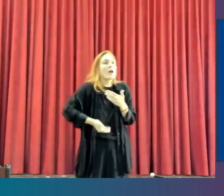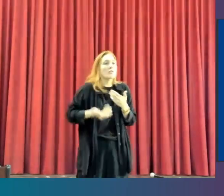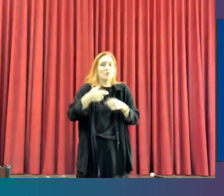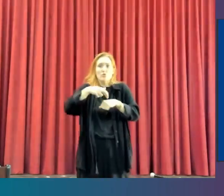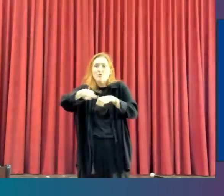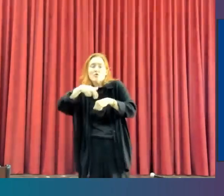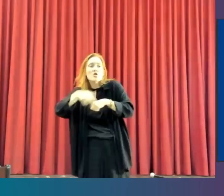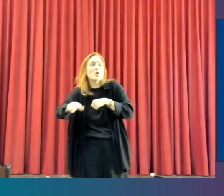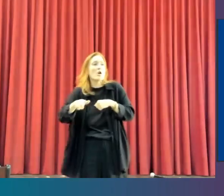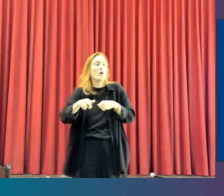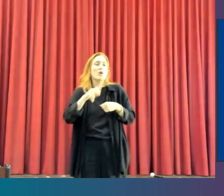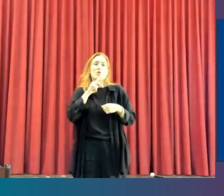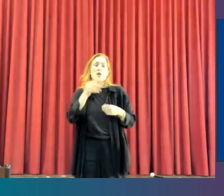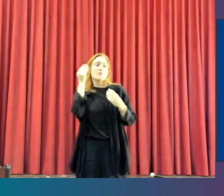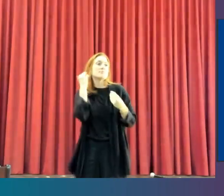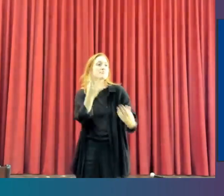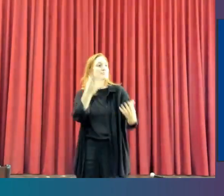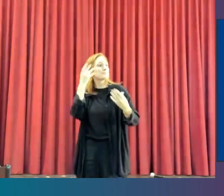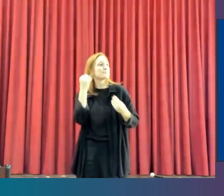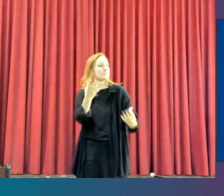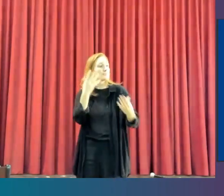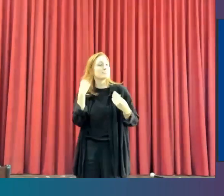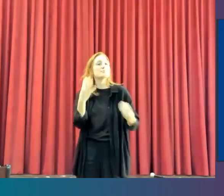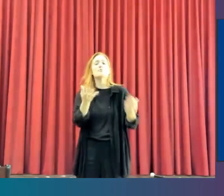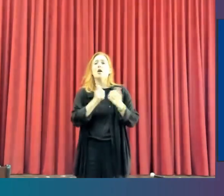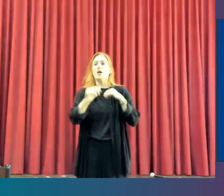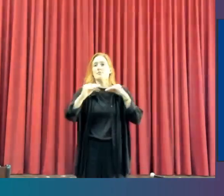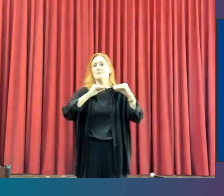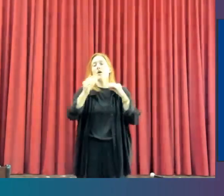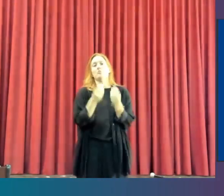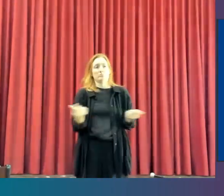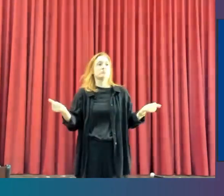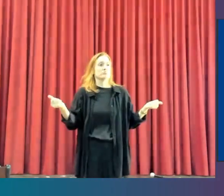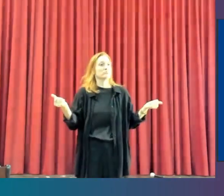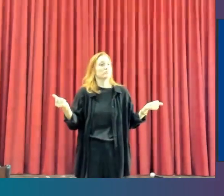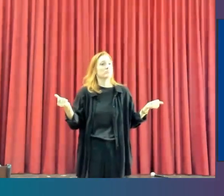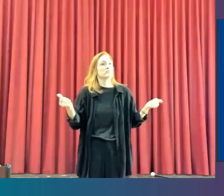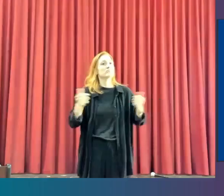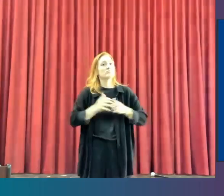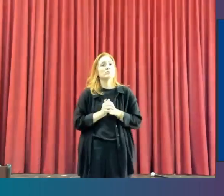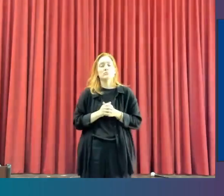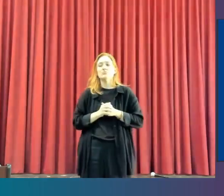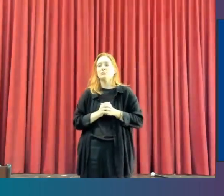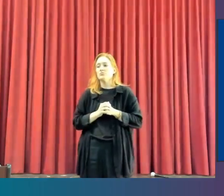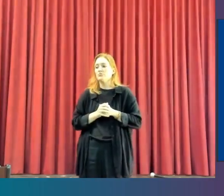referrals, and really what you need to deal with that situation.